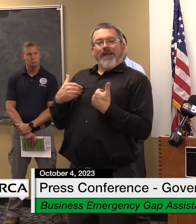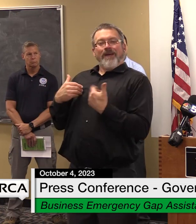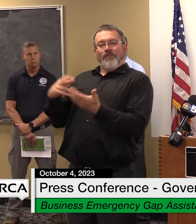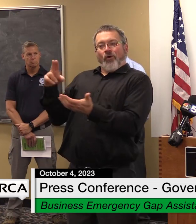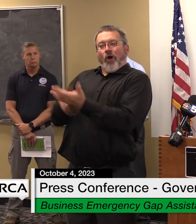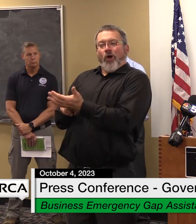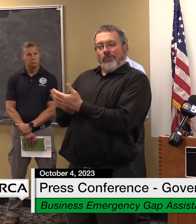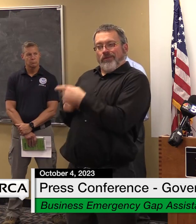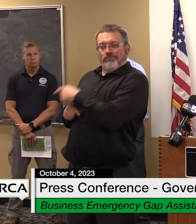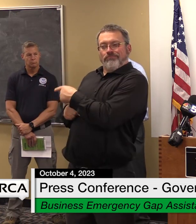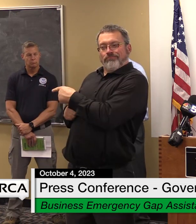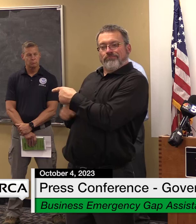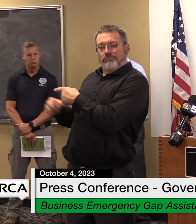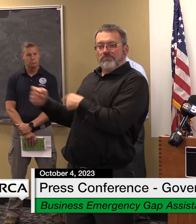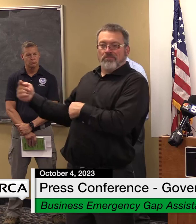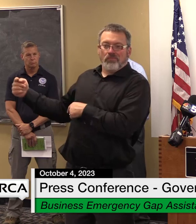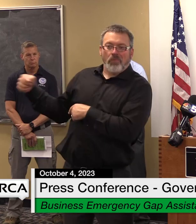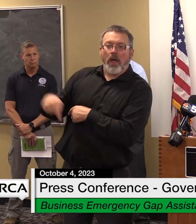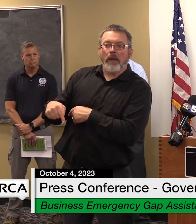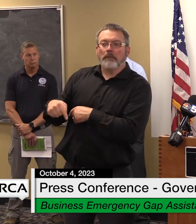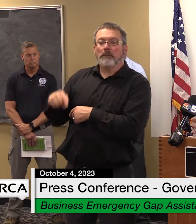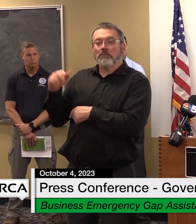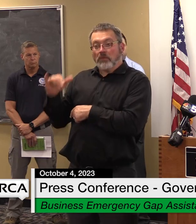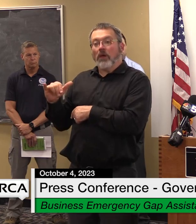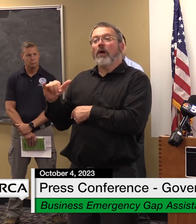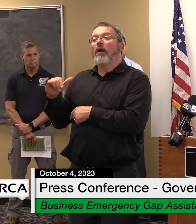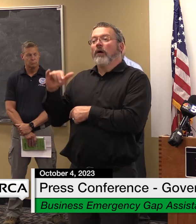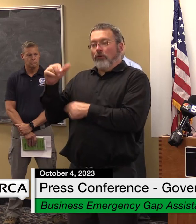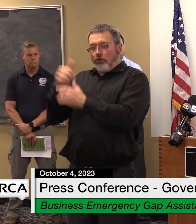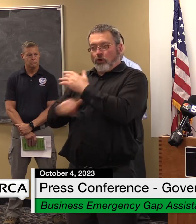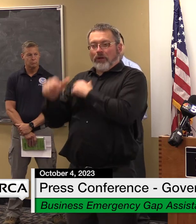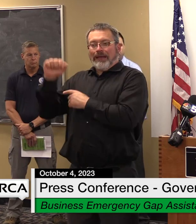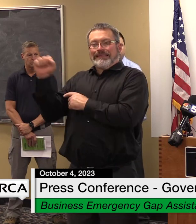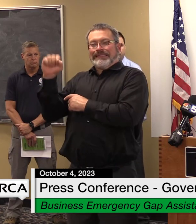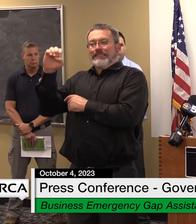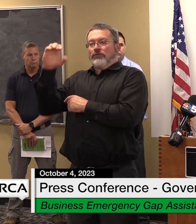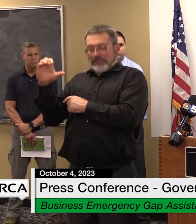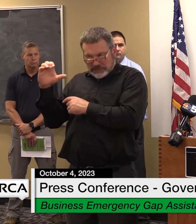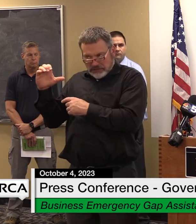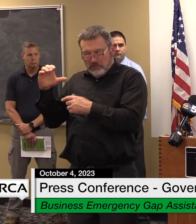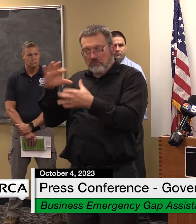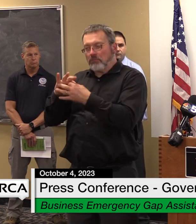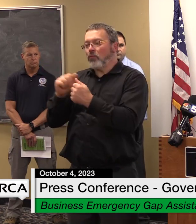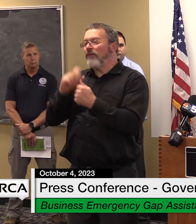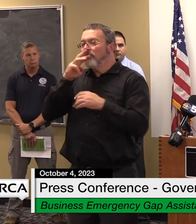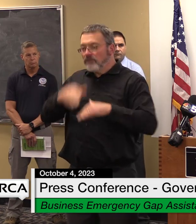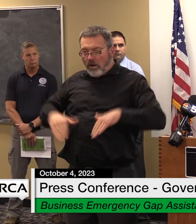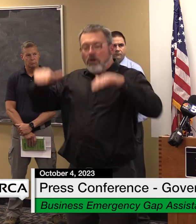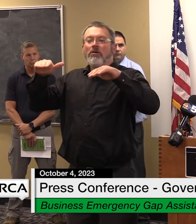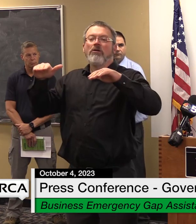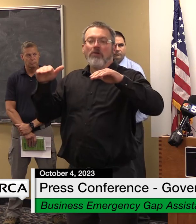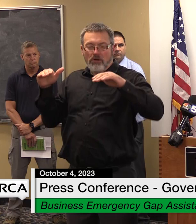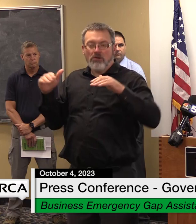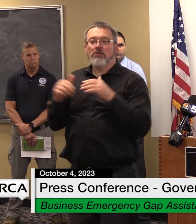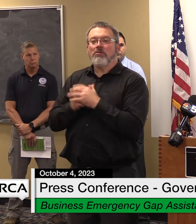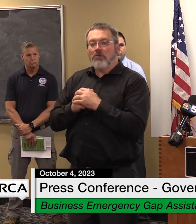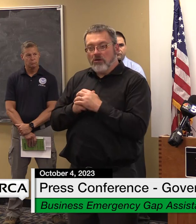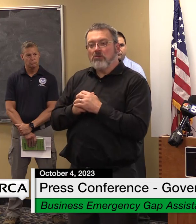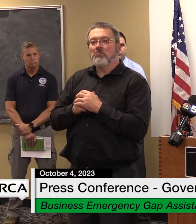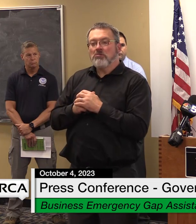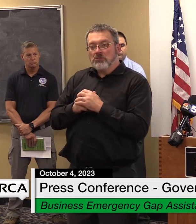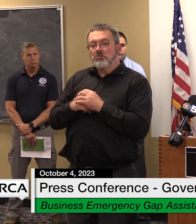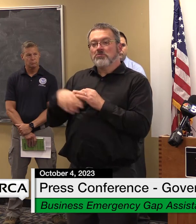These vendors were contracted with the State Emergency Management Plan prior to the flood. Ceres and Tetra Tech were the two that we